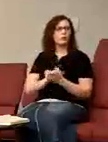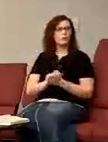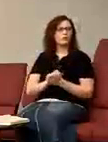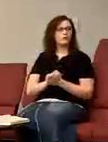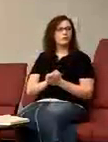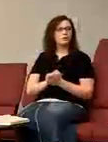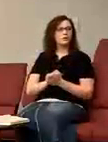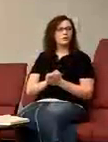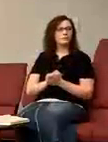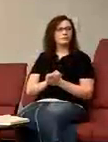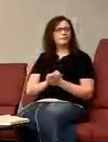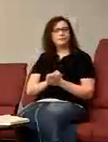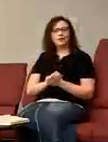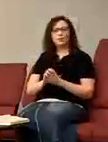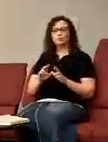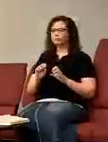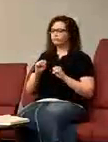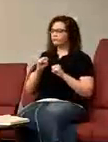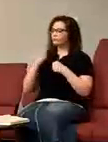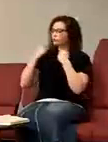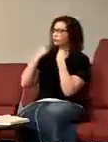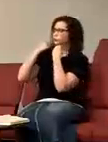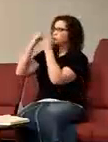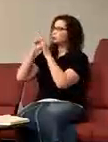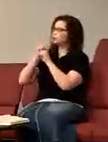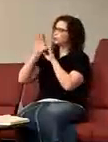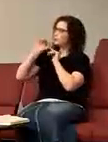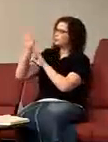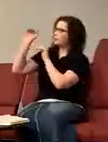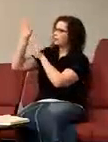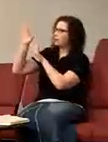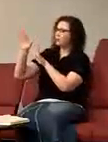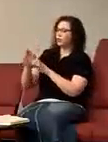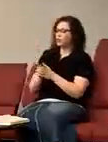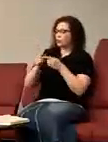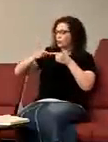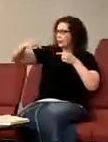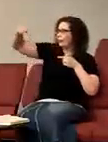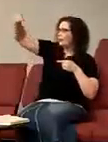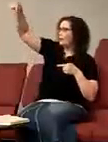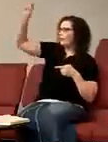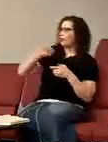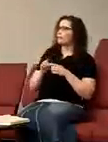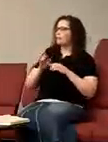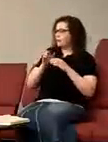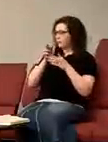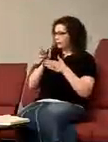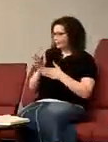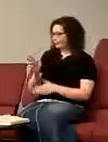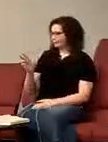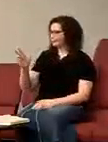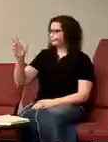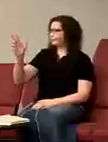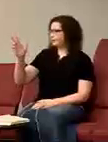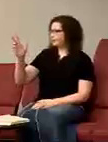And we're going up that hill, the one that comes out of Salt Lake. It's real long. And we're going up that hill, and this car's barely making